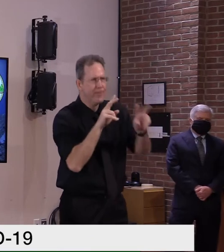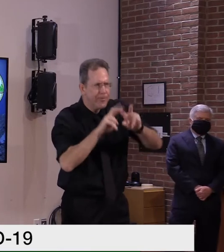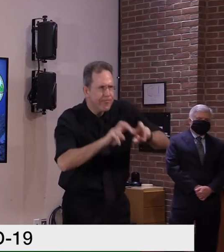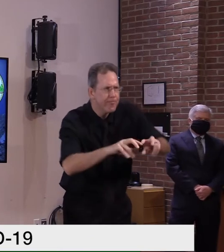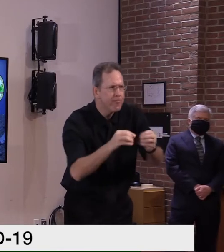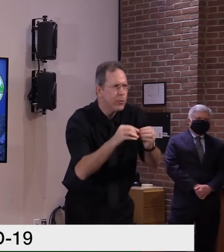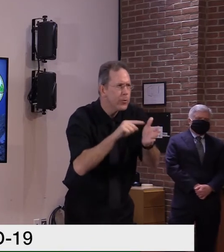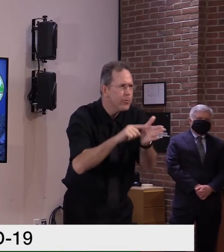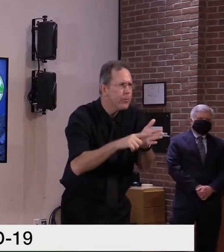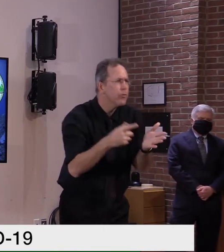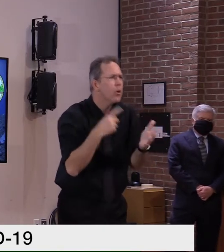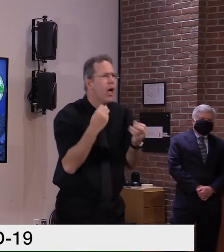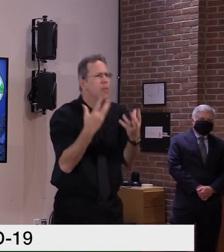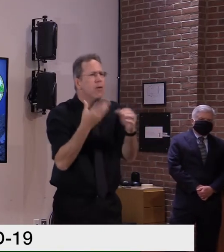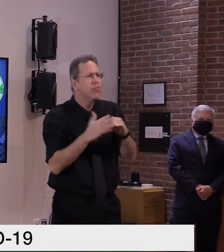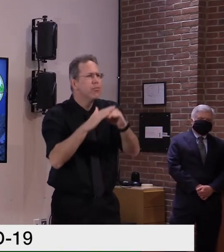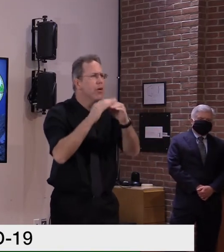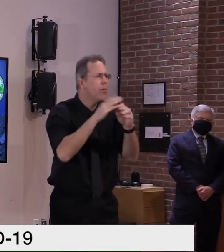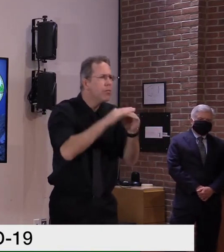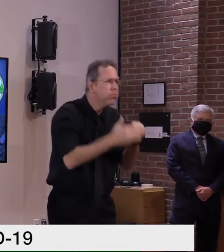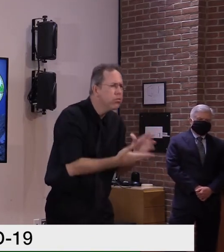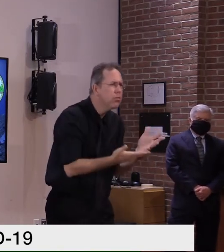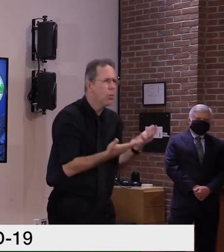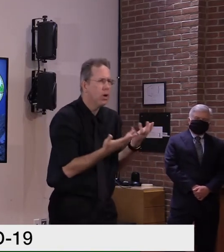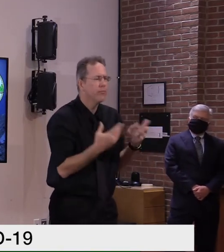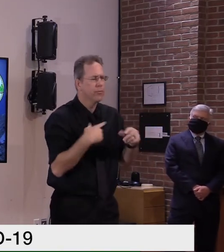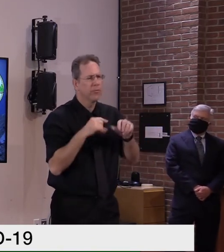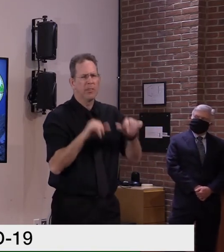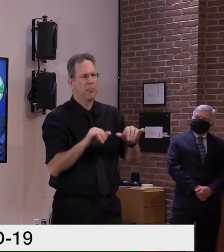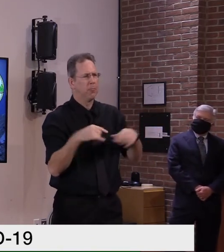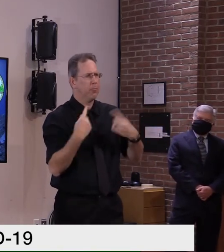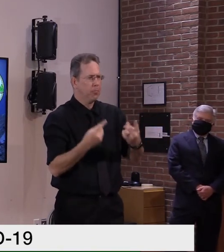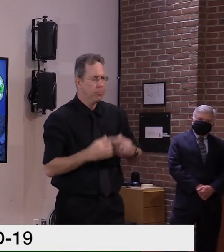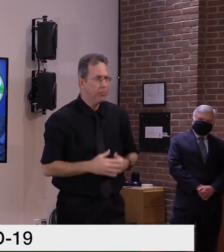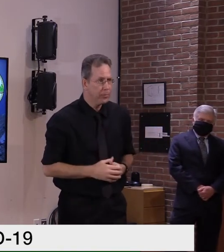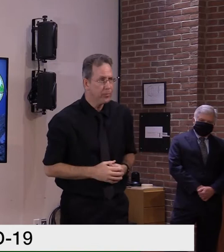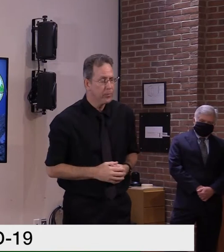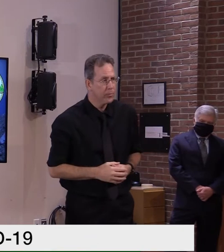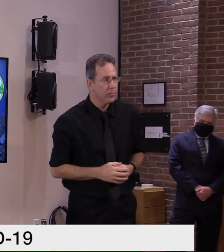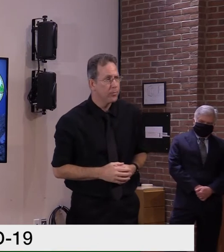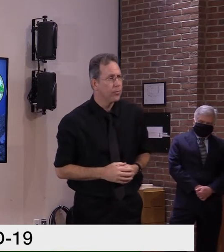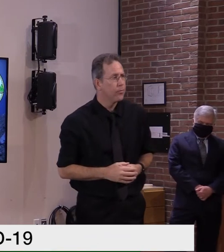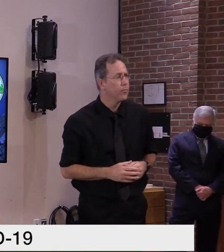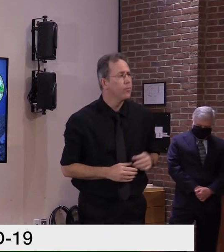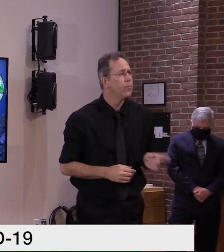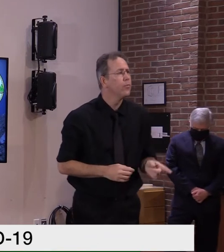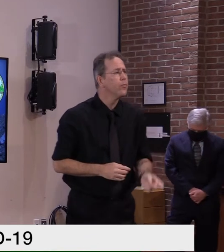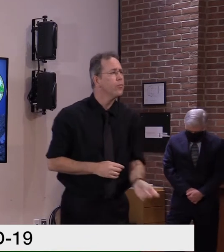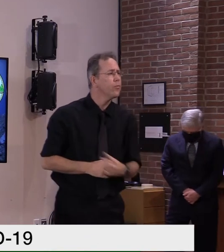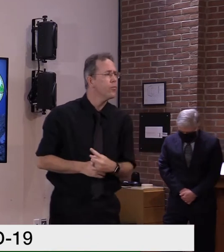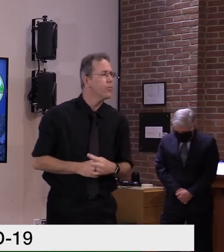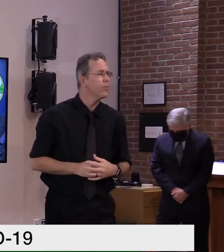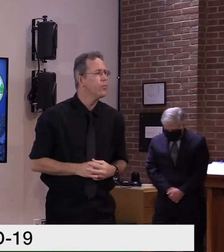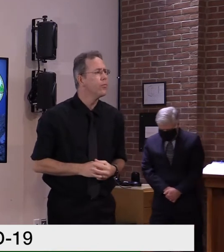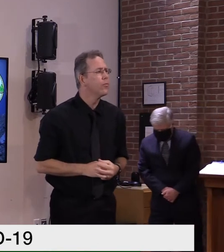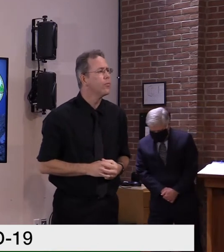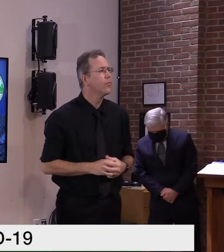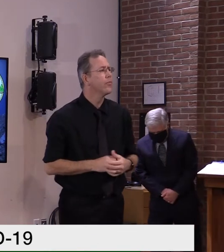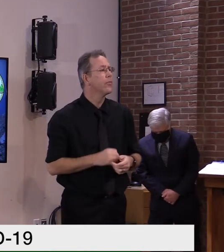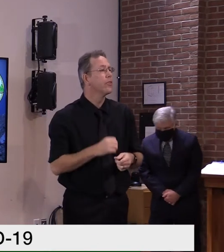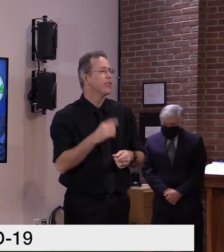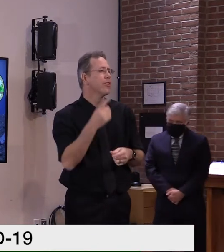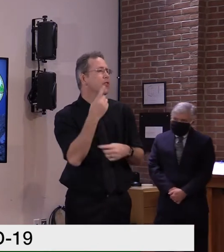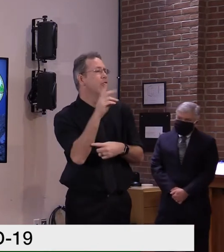did leave. He should be back in about an hour. And we do have other folks who can help try to answer the health-related